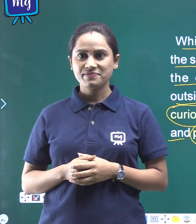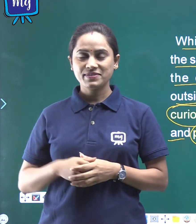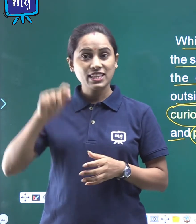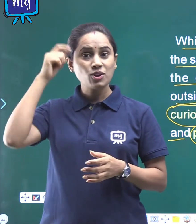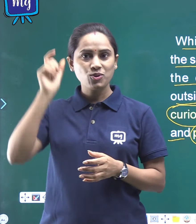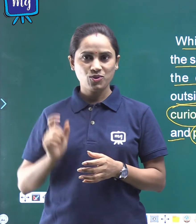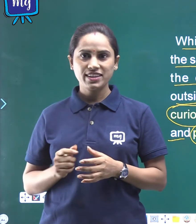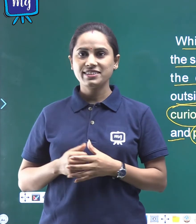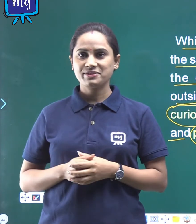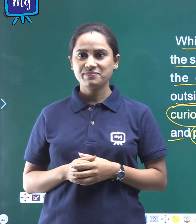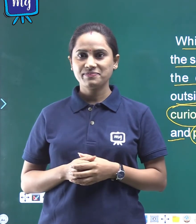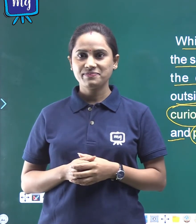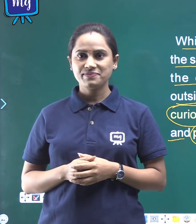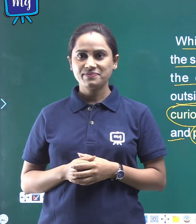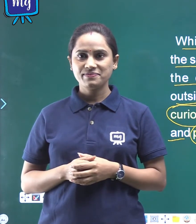curious,